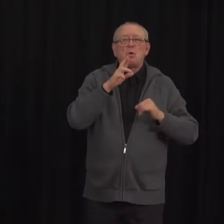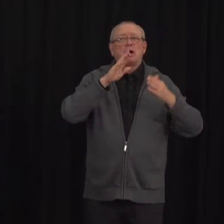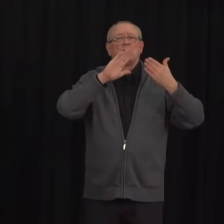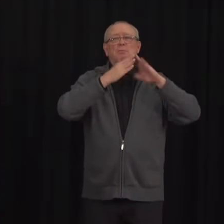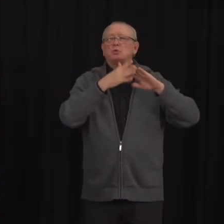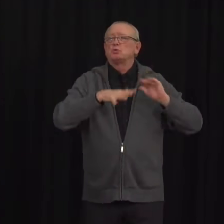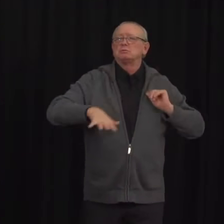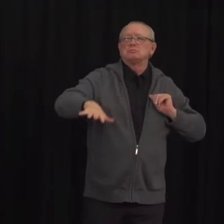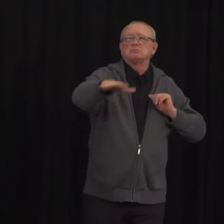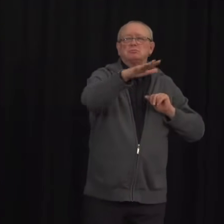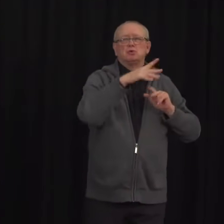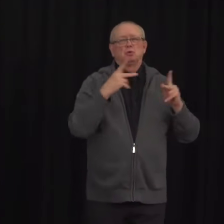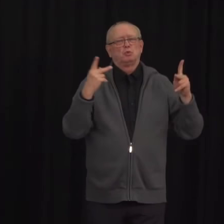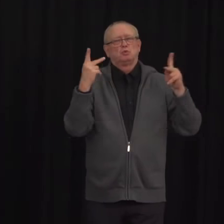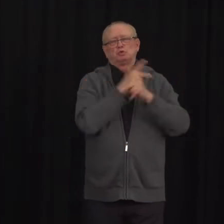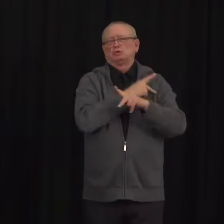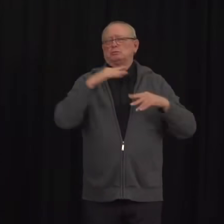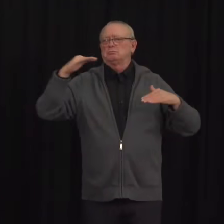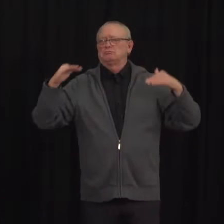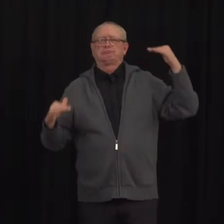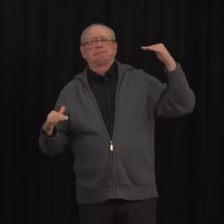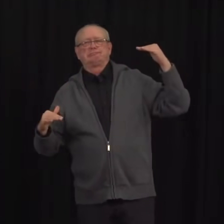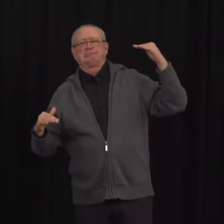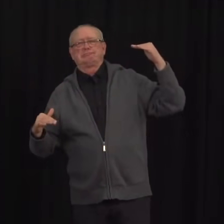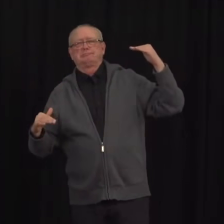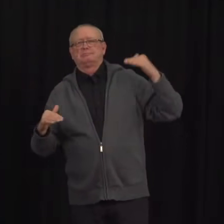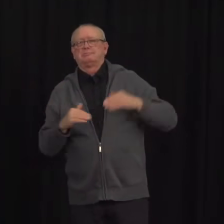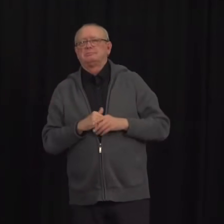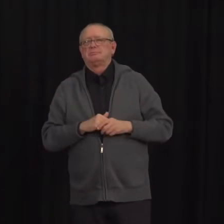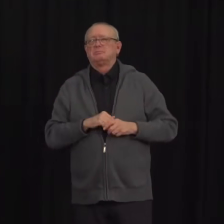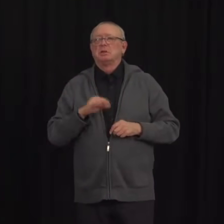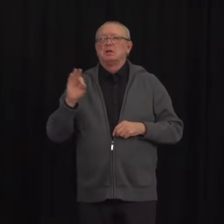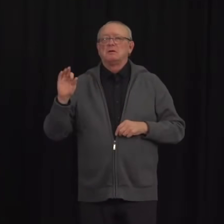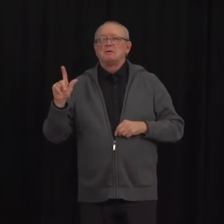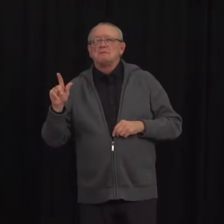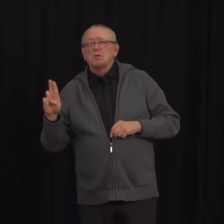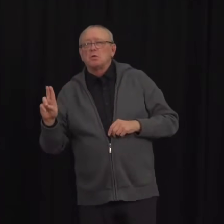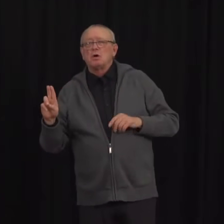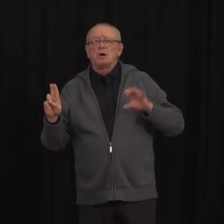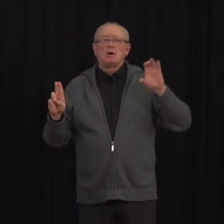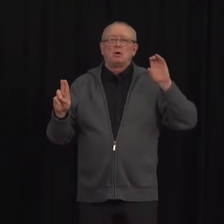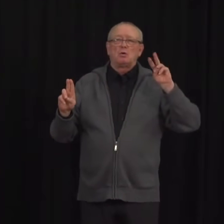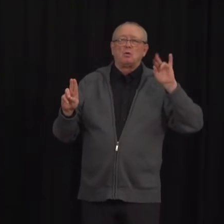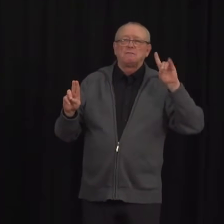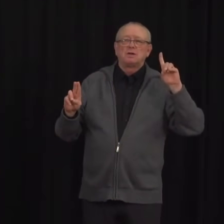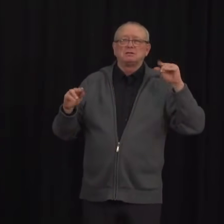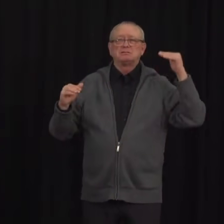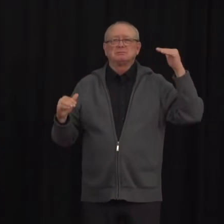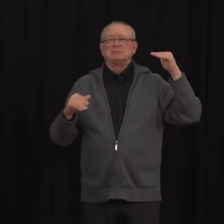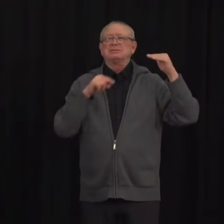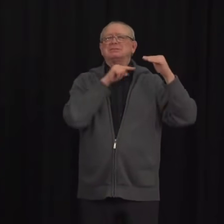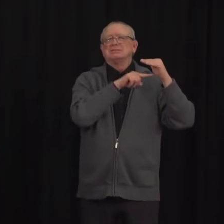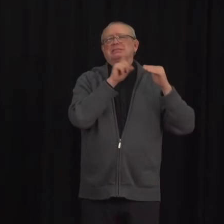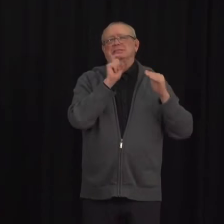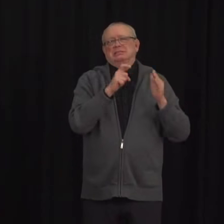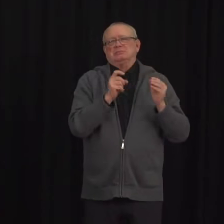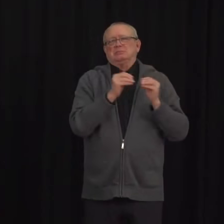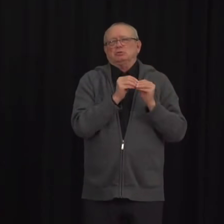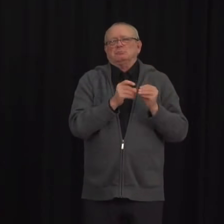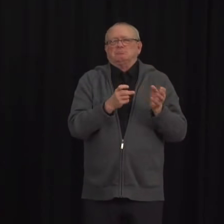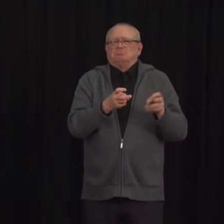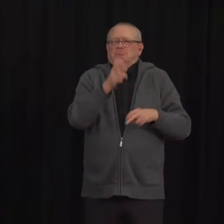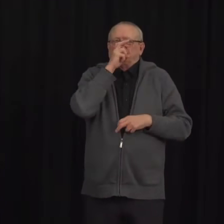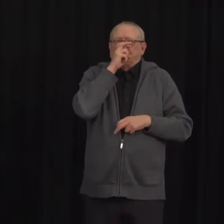differences between influenza seasons and what we are dealing with now include the extraordinary measures that are needed in order to prevent spread